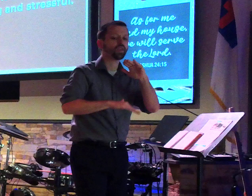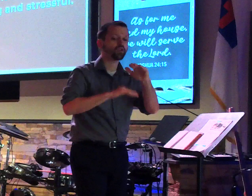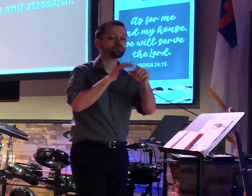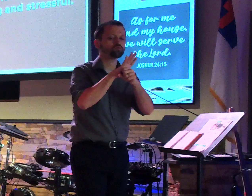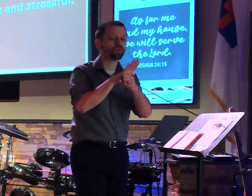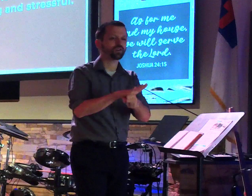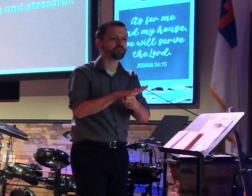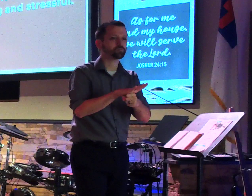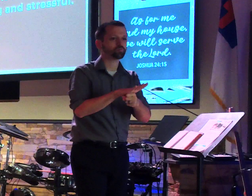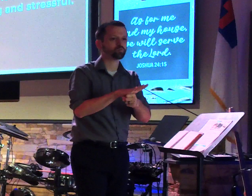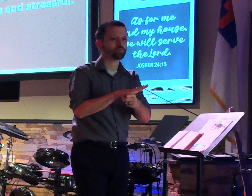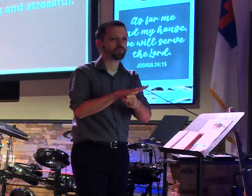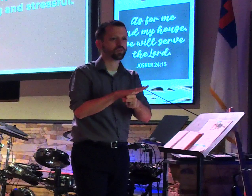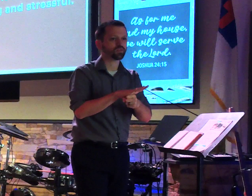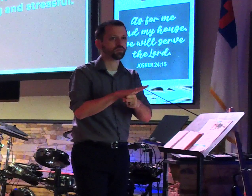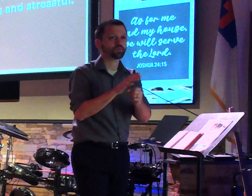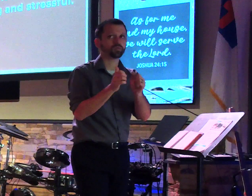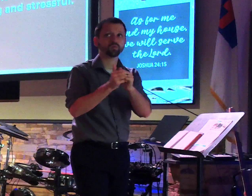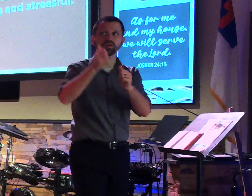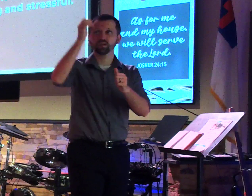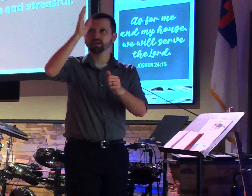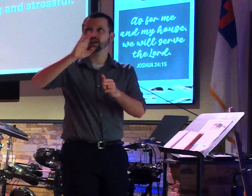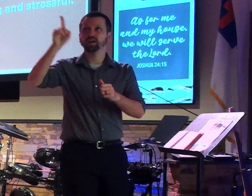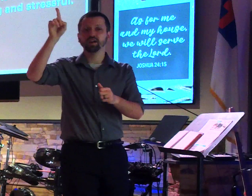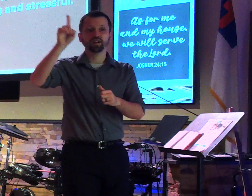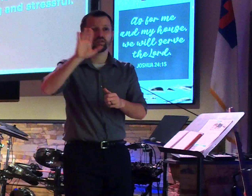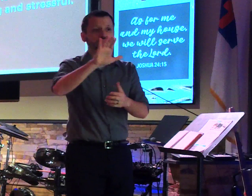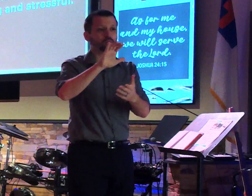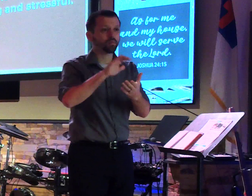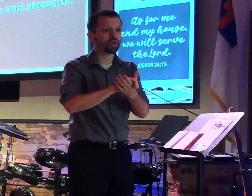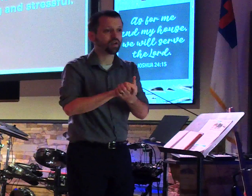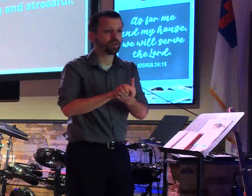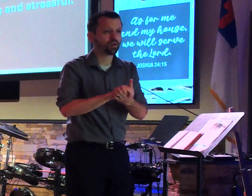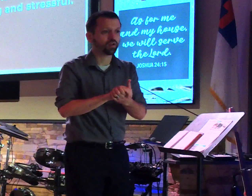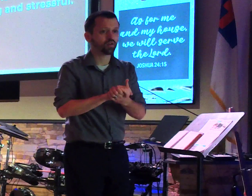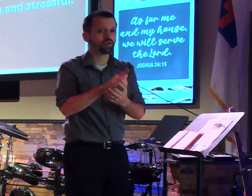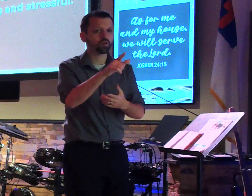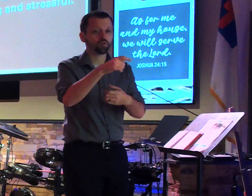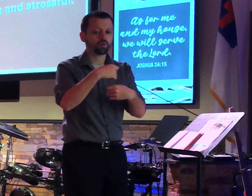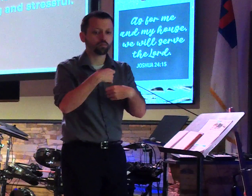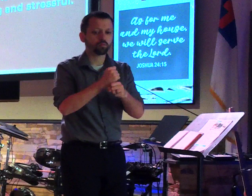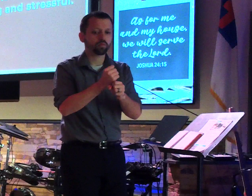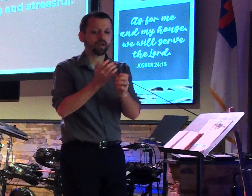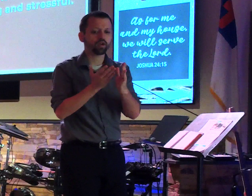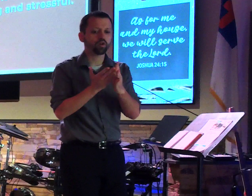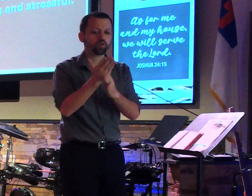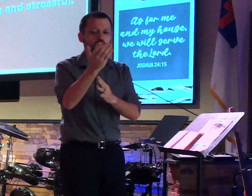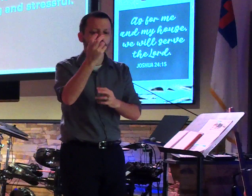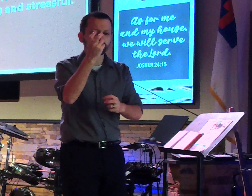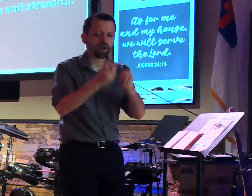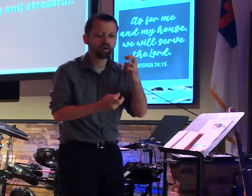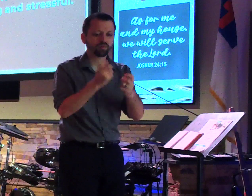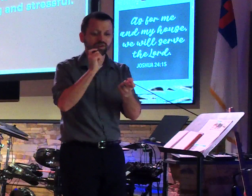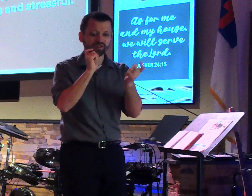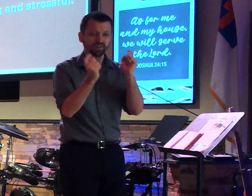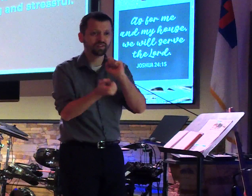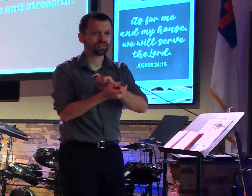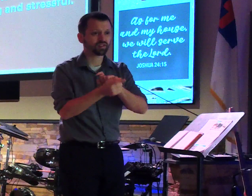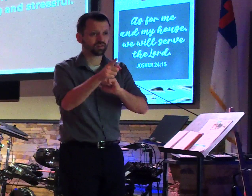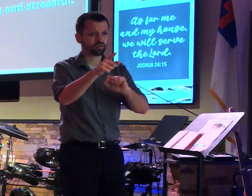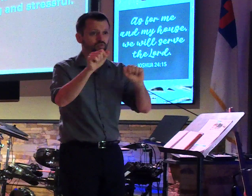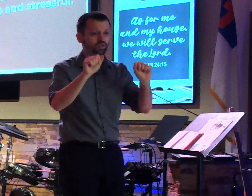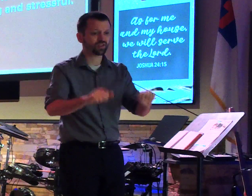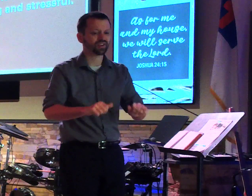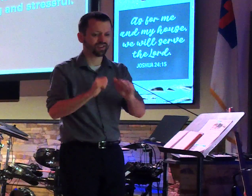that with God and with your spouse, you can make it through this trial or this change as a